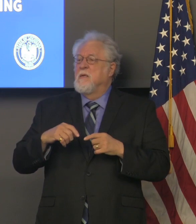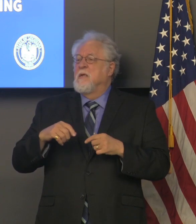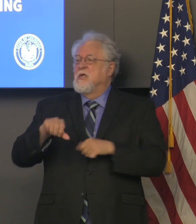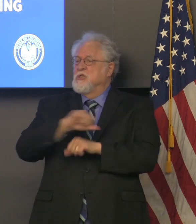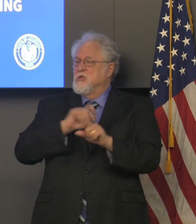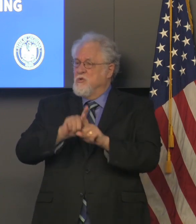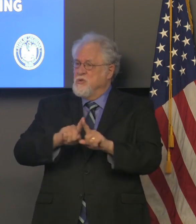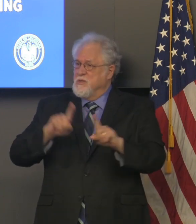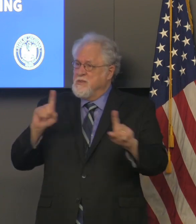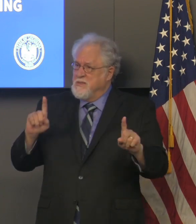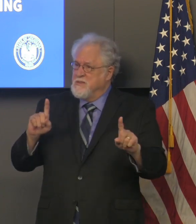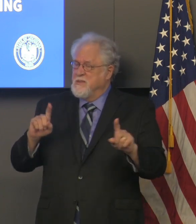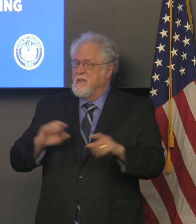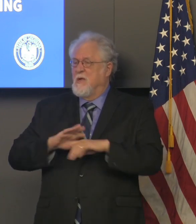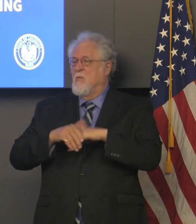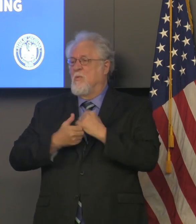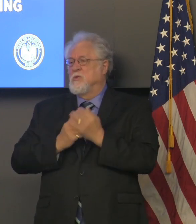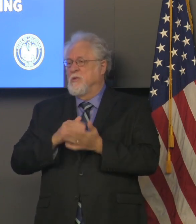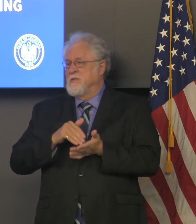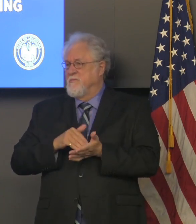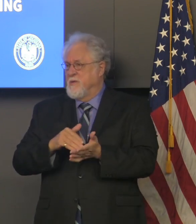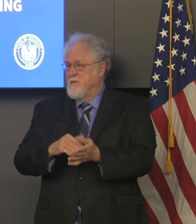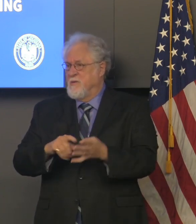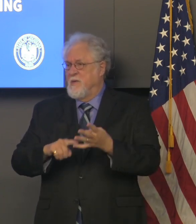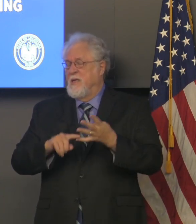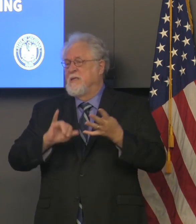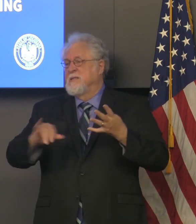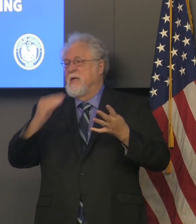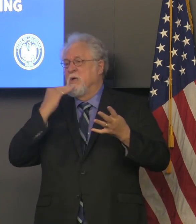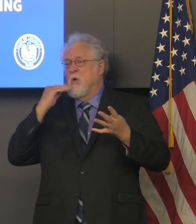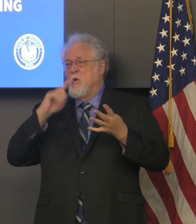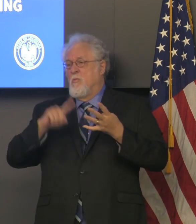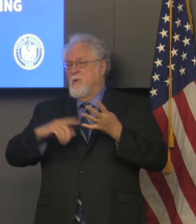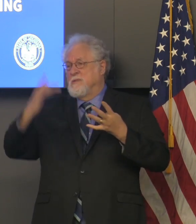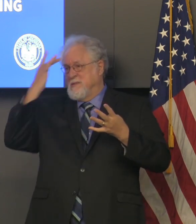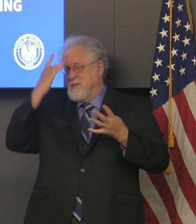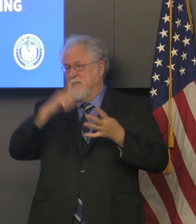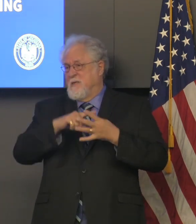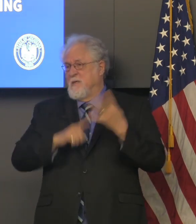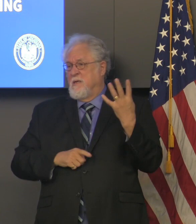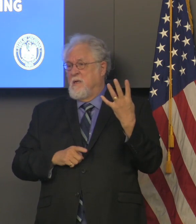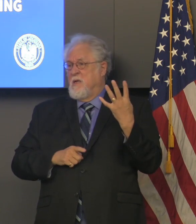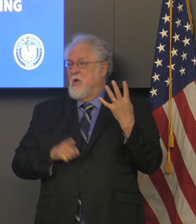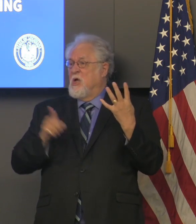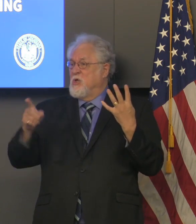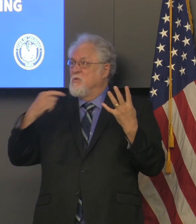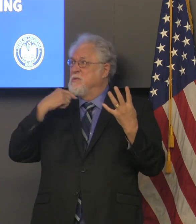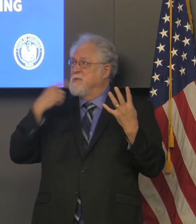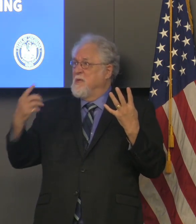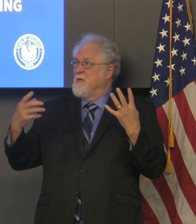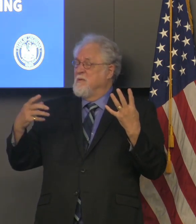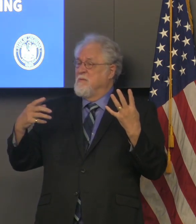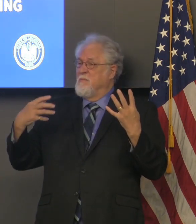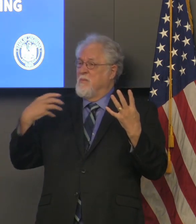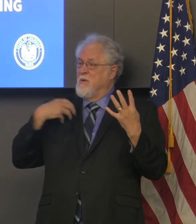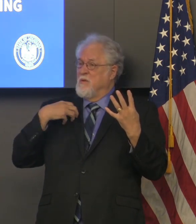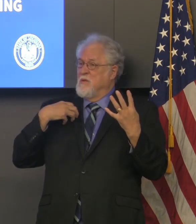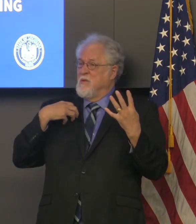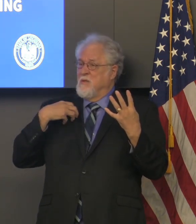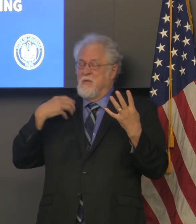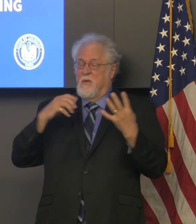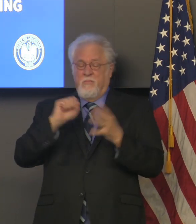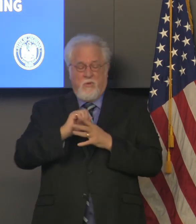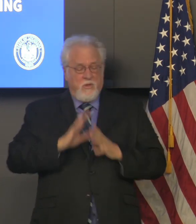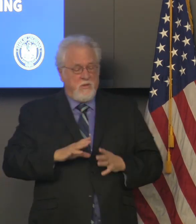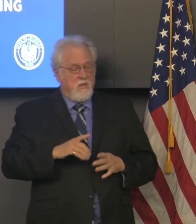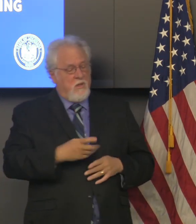social distancing, washing hands frequently, staying home when you are sick. And if you're telling your employees that you expect them to come to work when you're